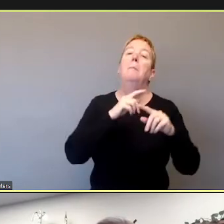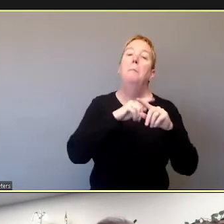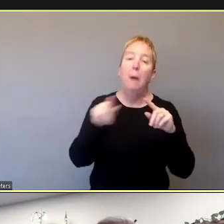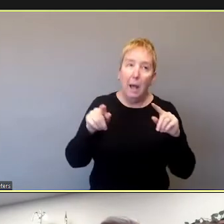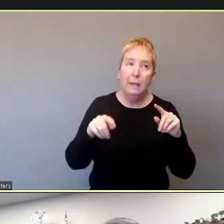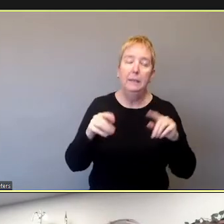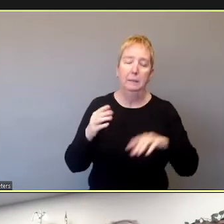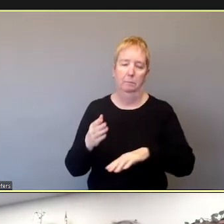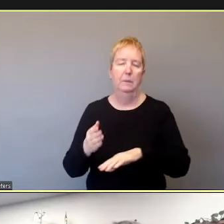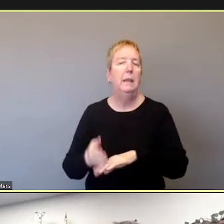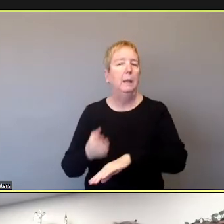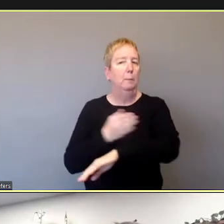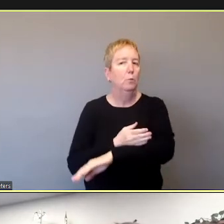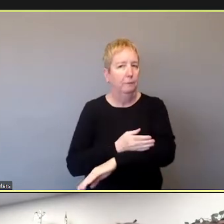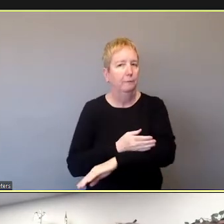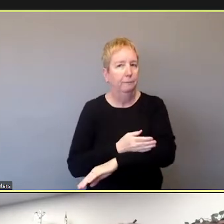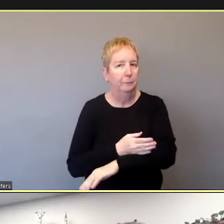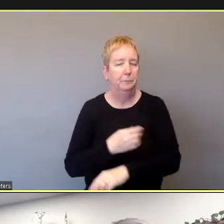of it. And I think